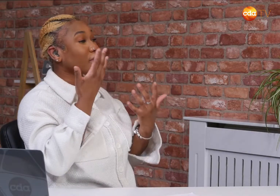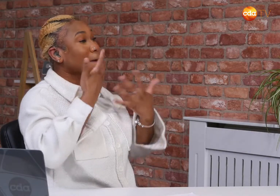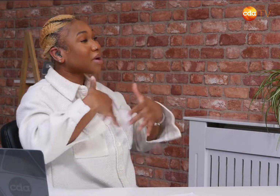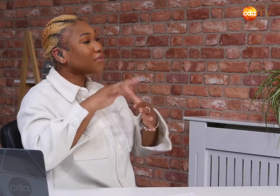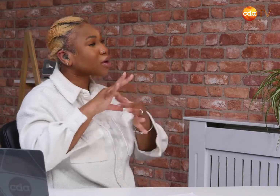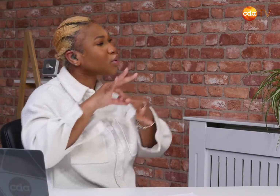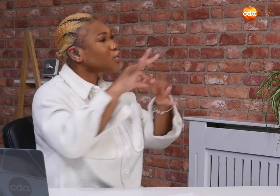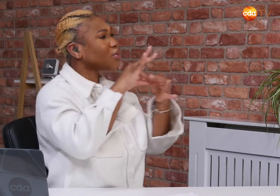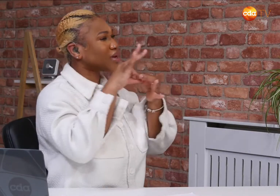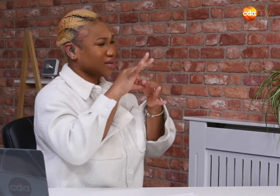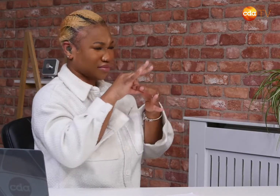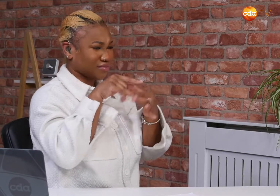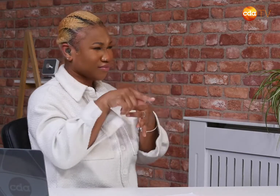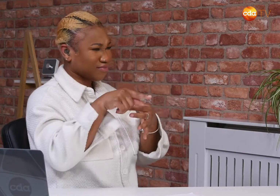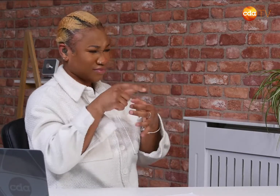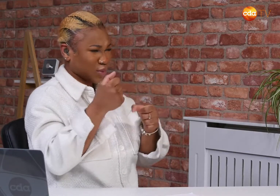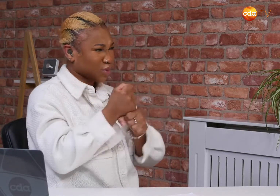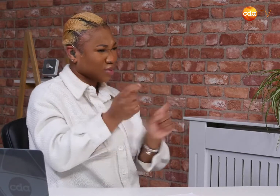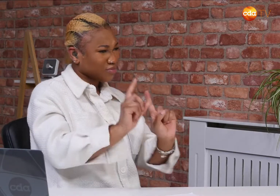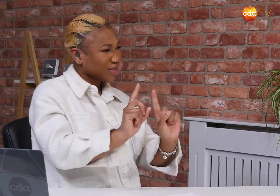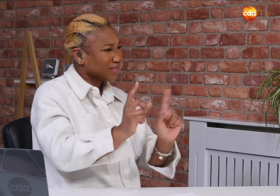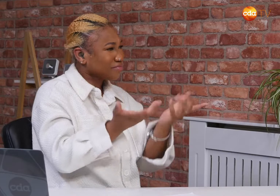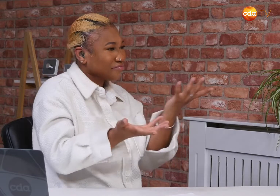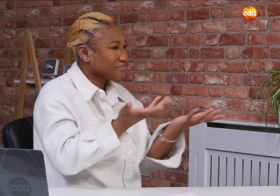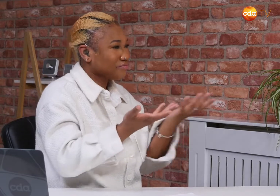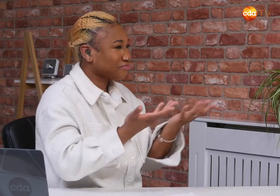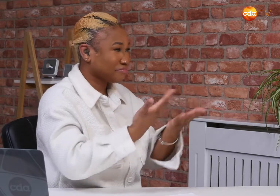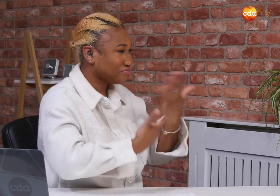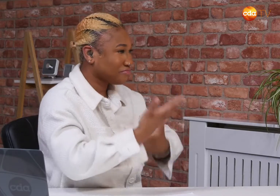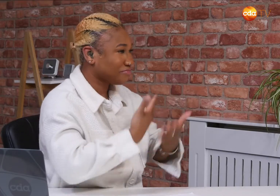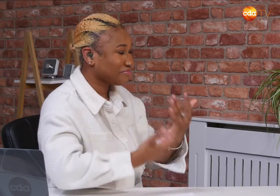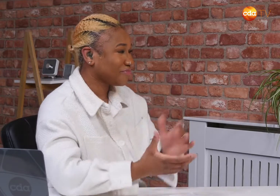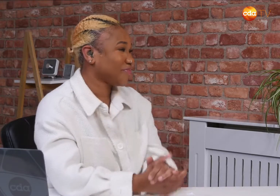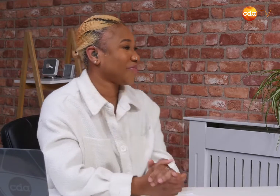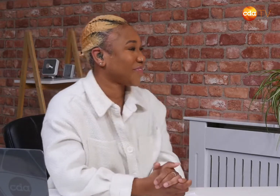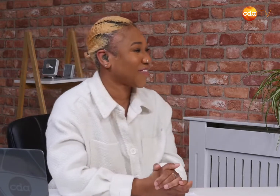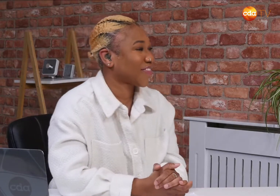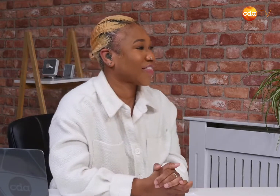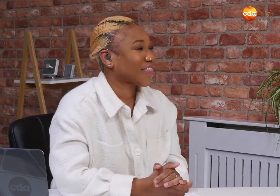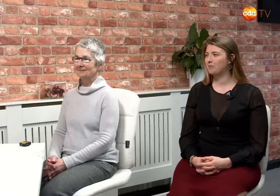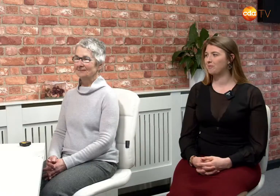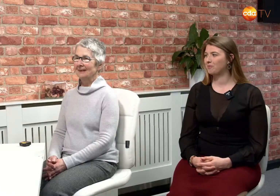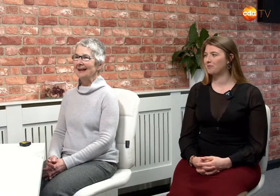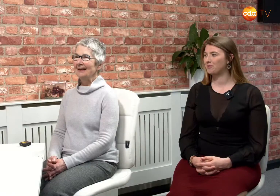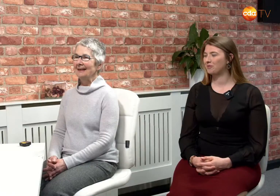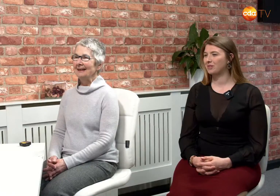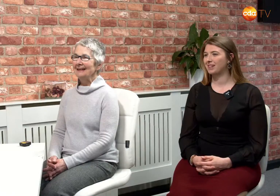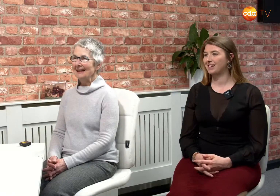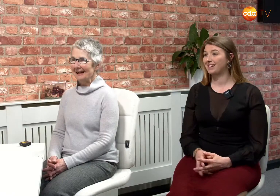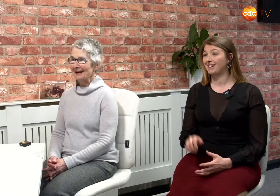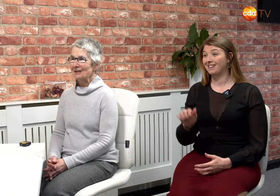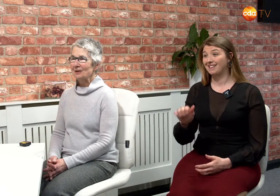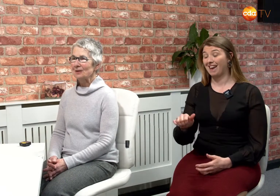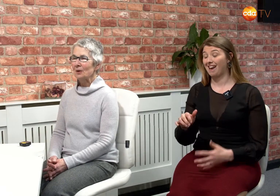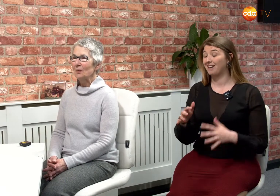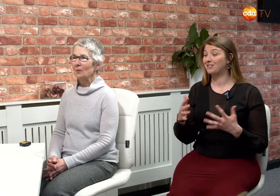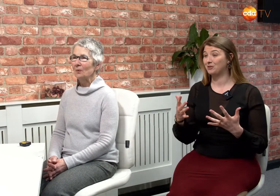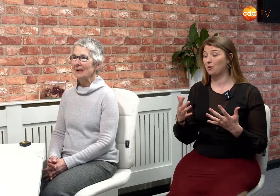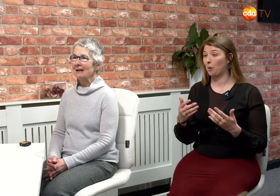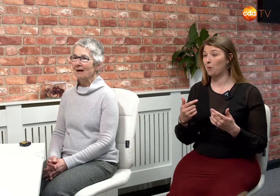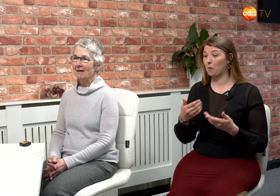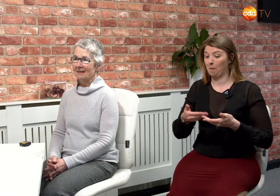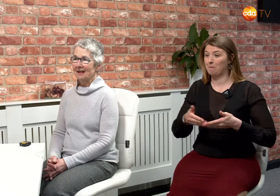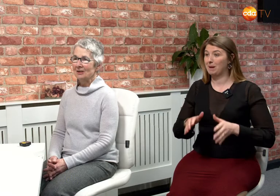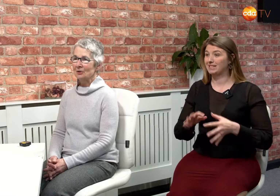So, hello Ruth. You work for the Miscarriage Association. What does that charity do? Explain a little bit more. Yeah,